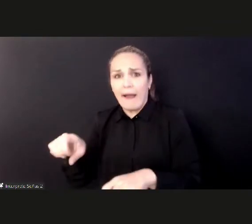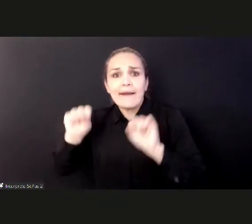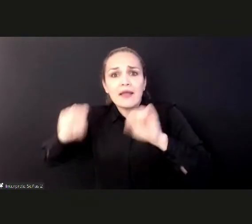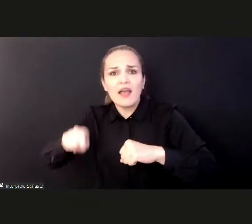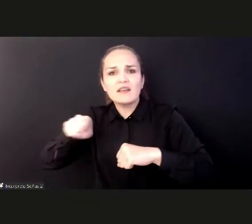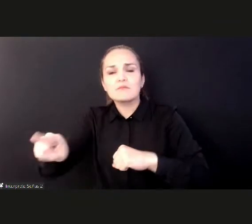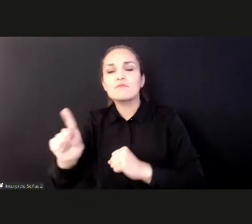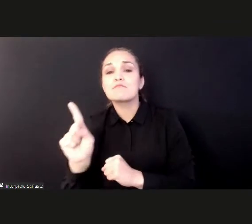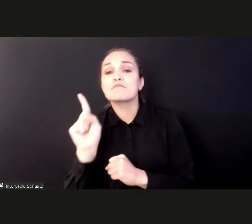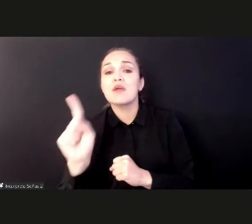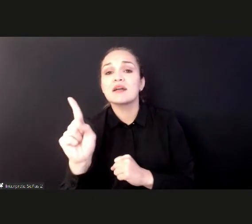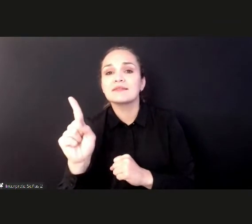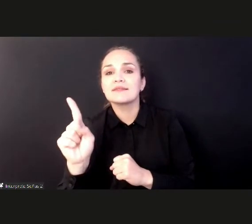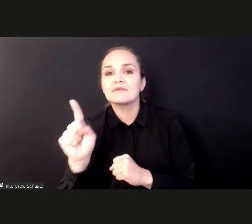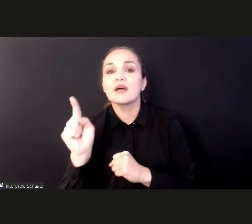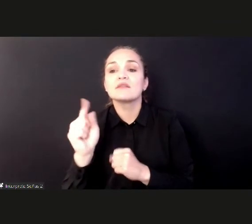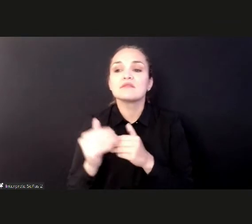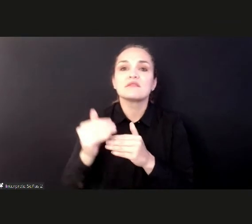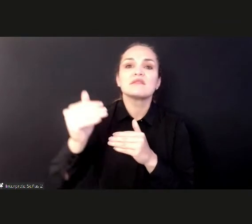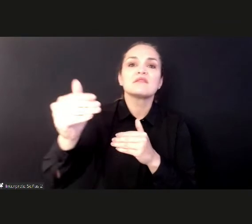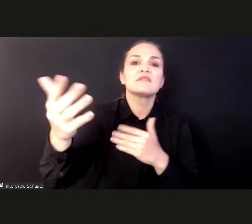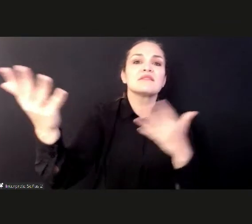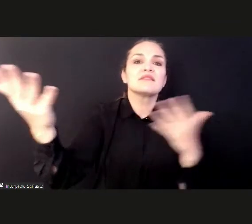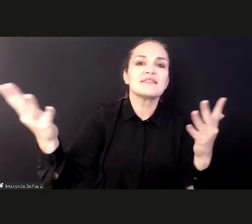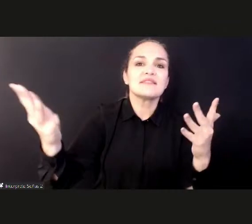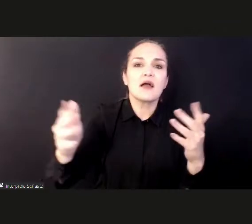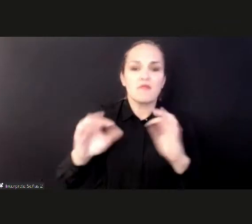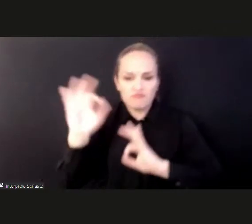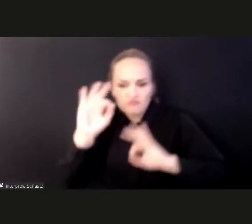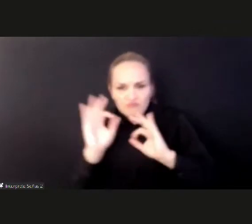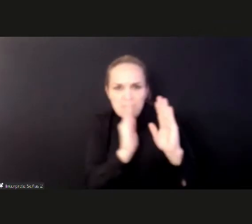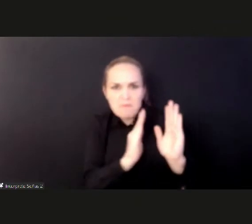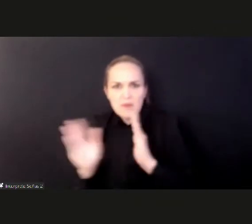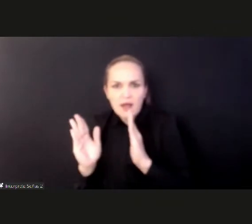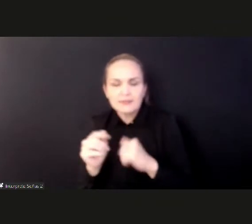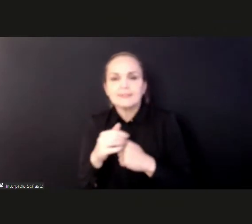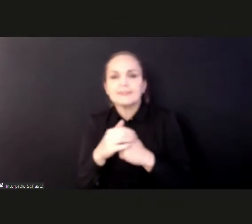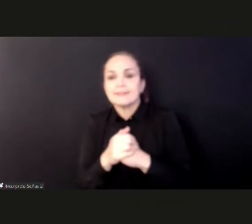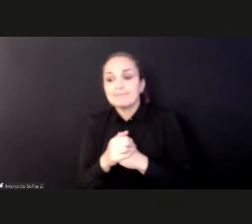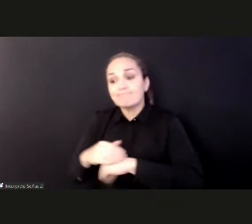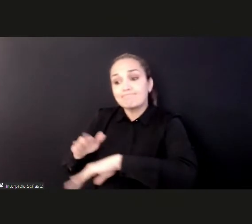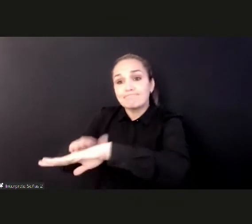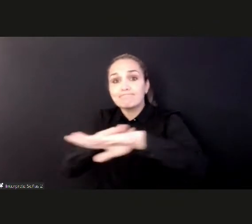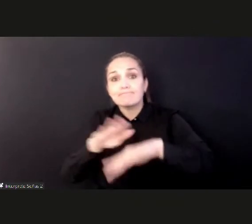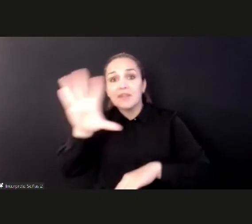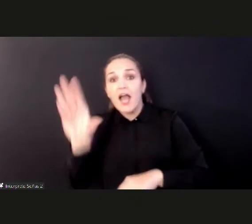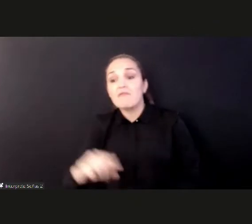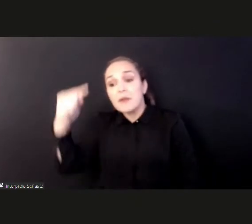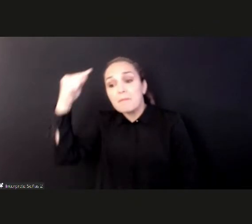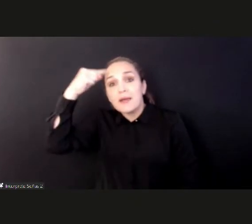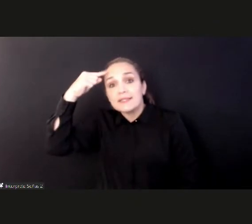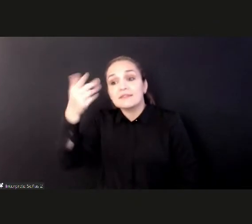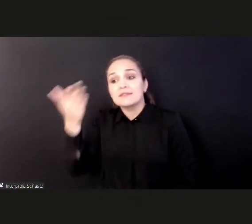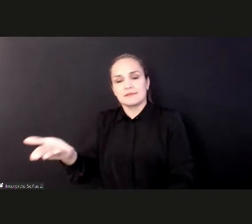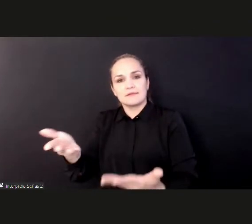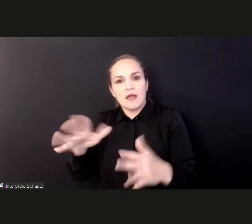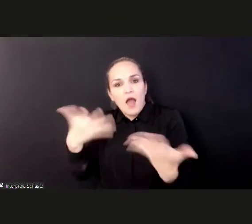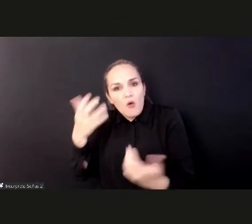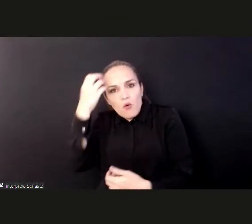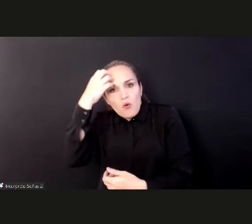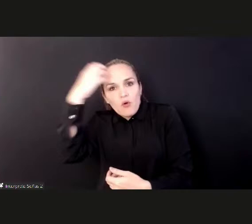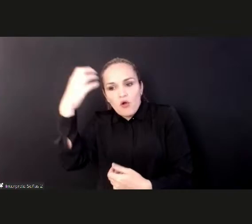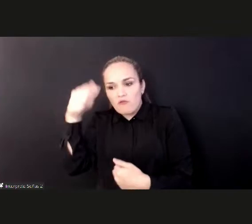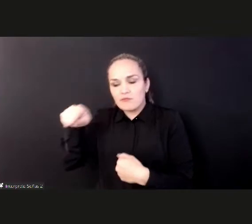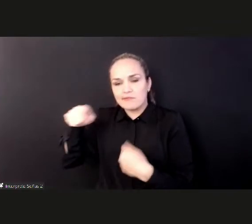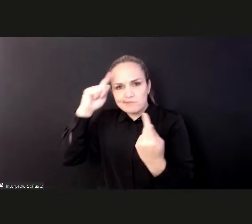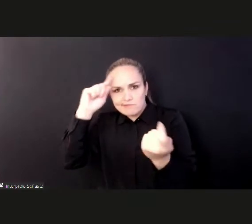force African member states to think differently about tourism in Africa. One of the things has been that tourism, most member states in